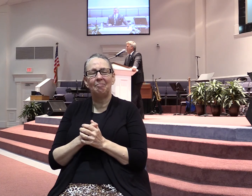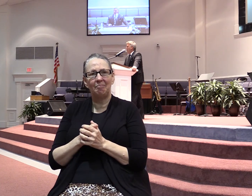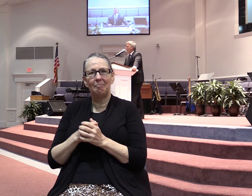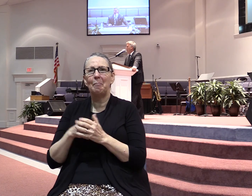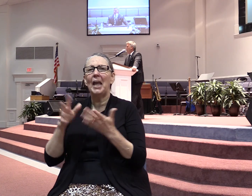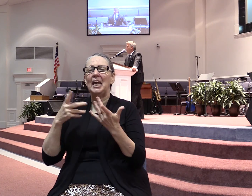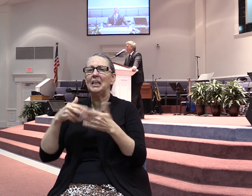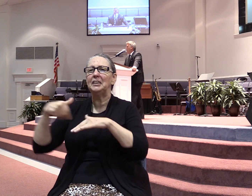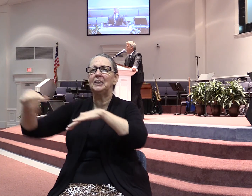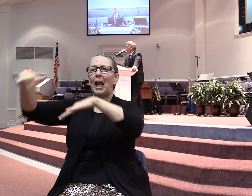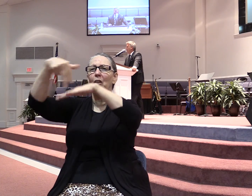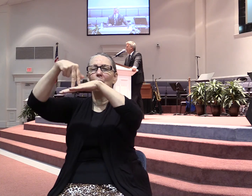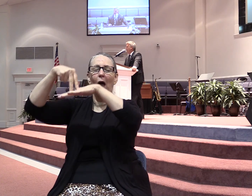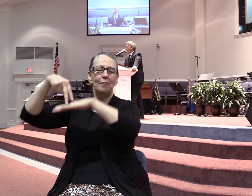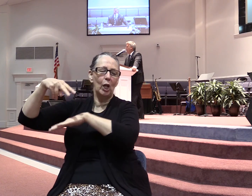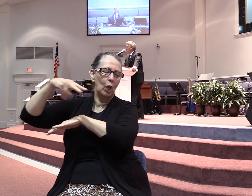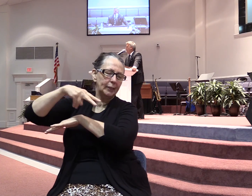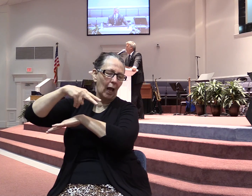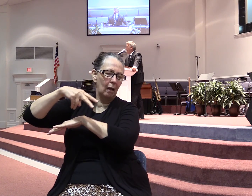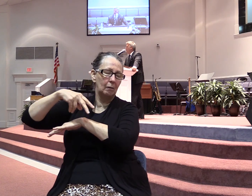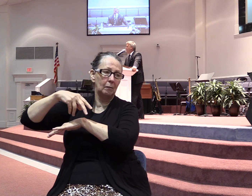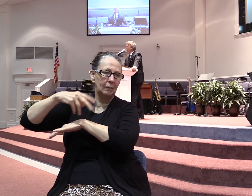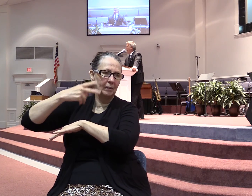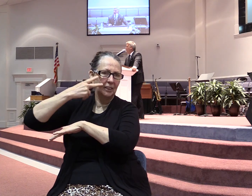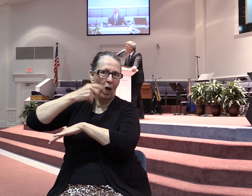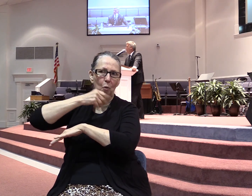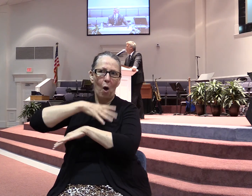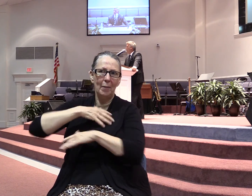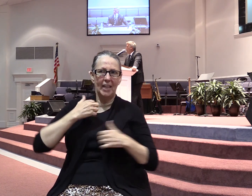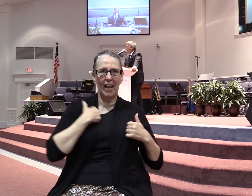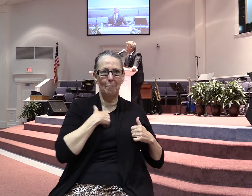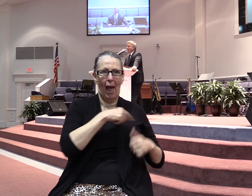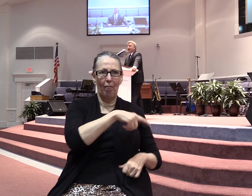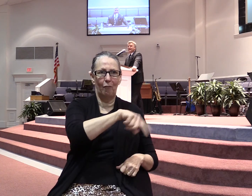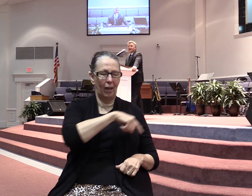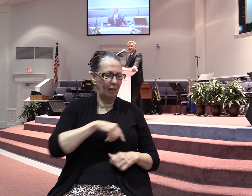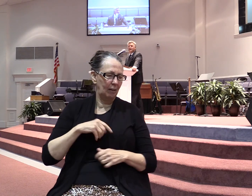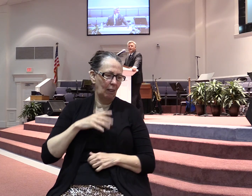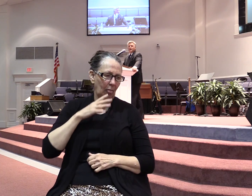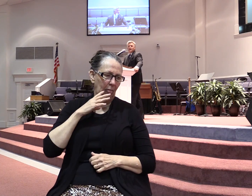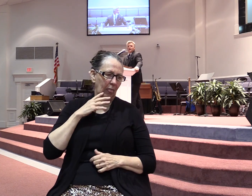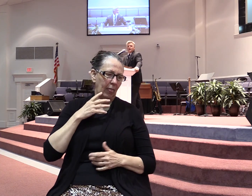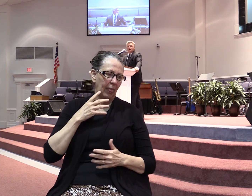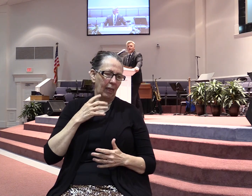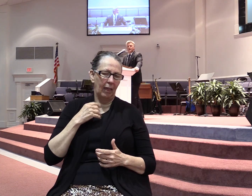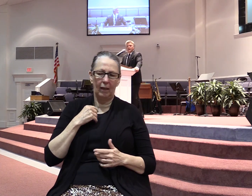Bathsheba bathing upon a rooftop, lust conceives in his spirit, and he must have her. He takes her.